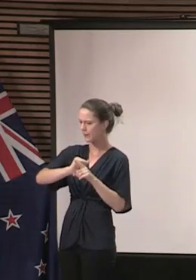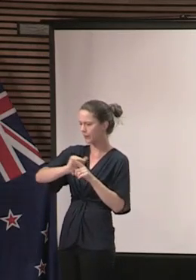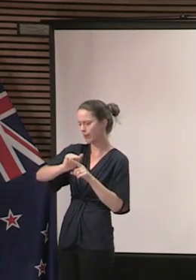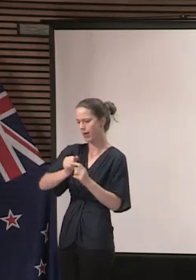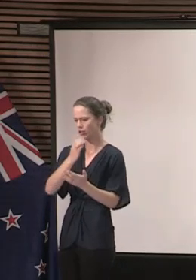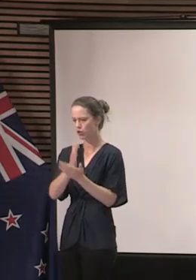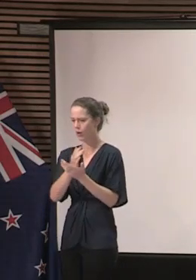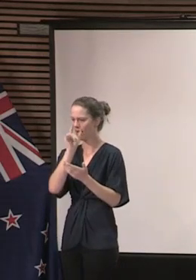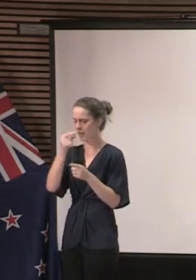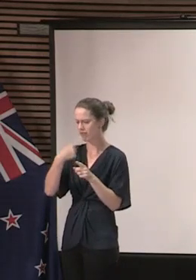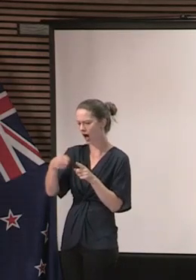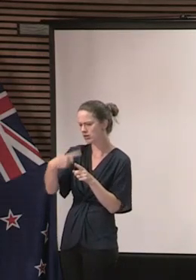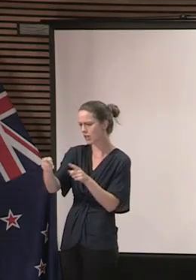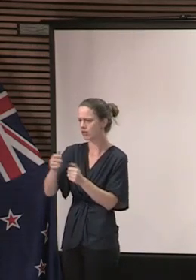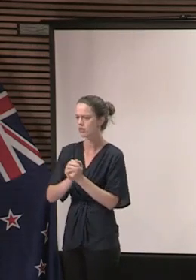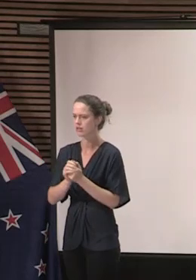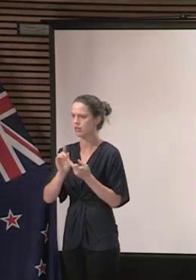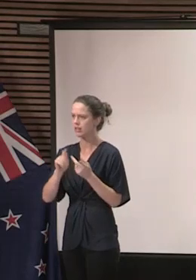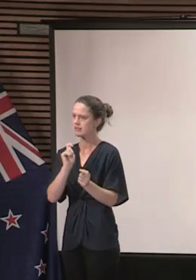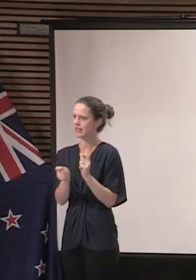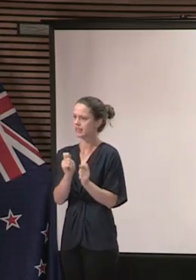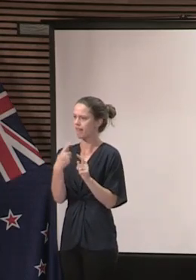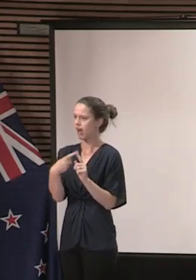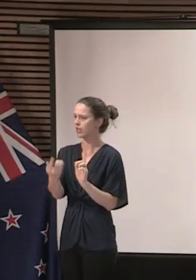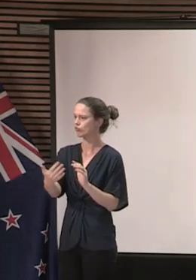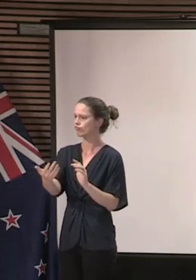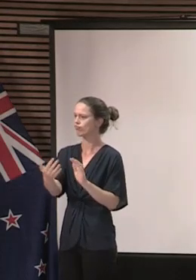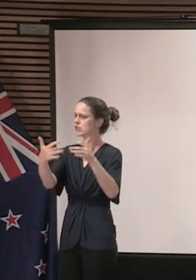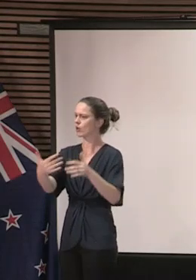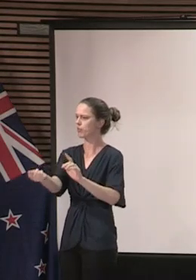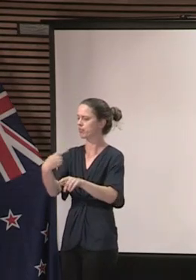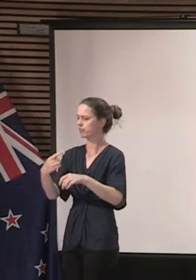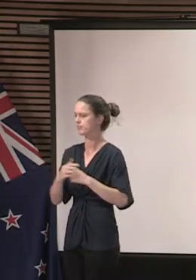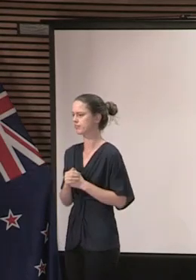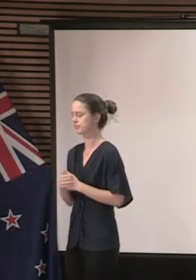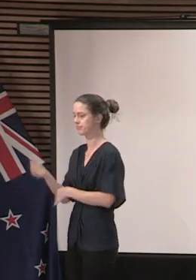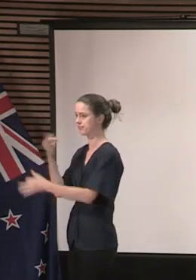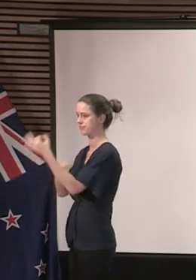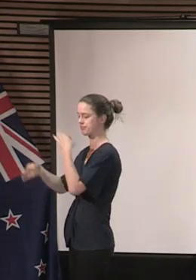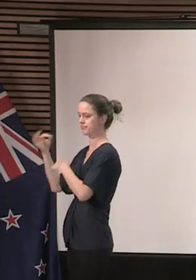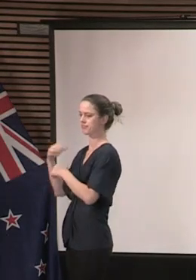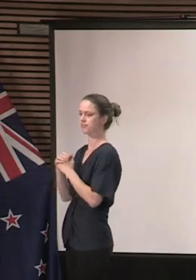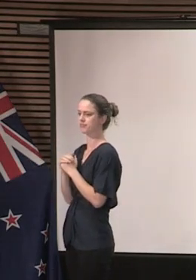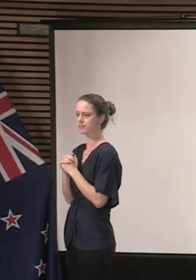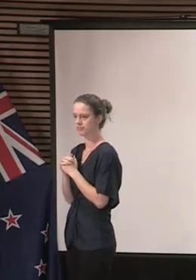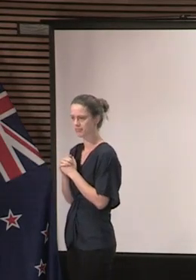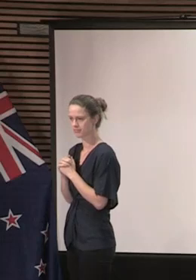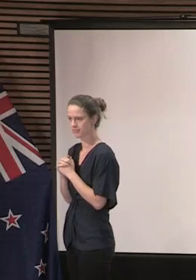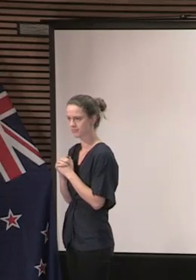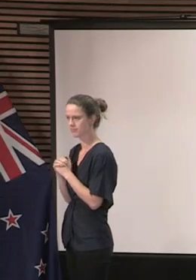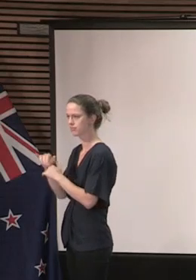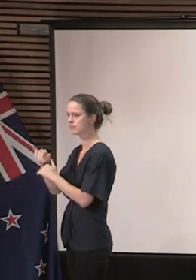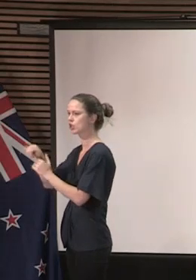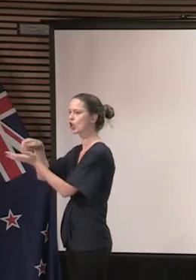surge capacity, that the testing turnaround is tight, that we have that gold standard everywhere. How long will it technology? take us to get